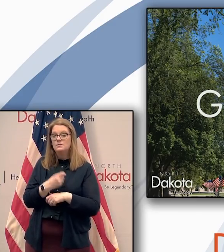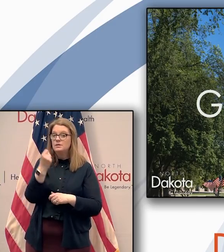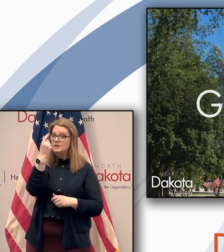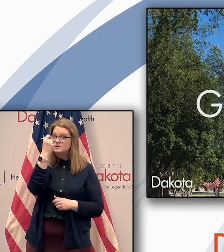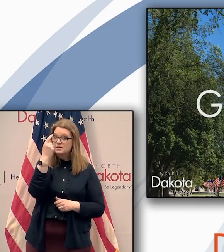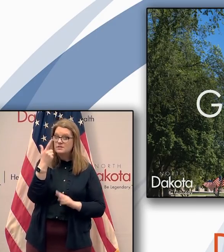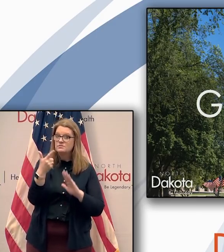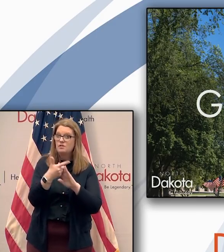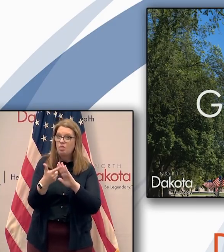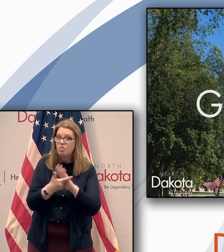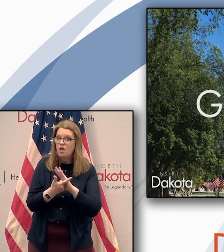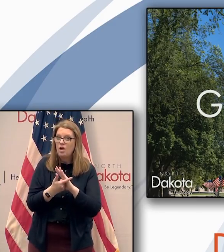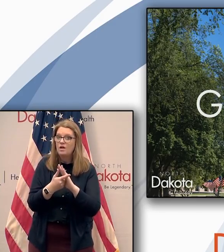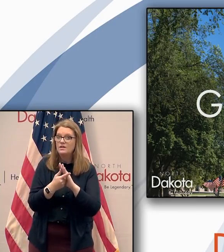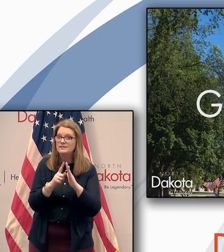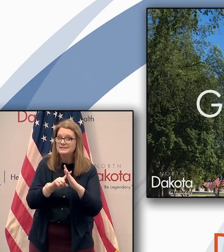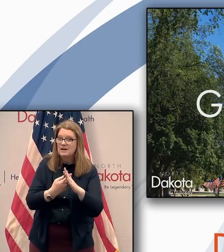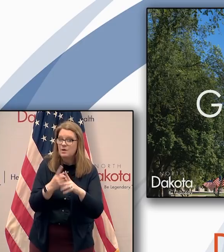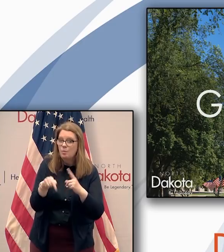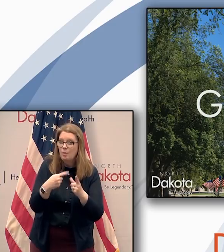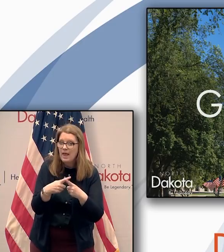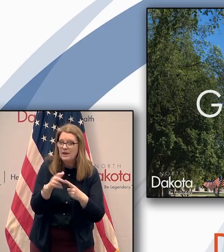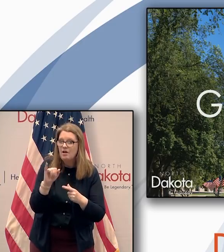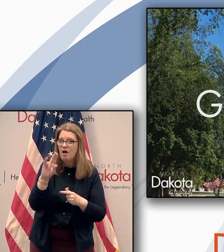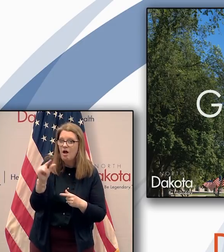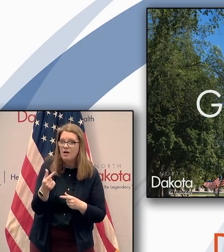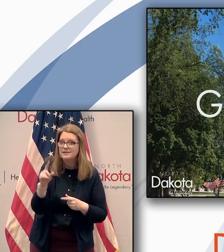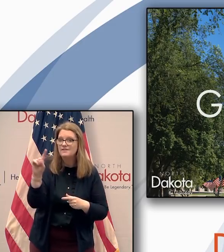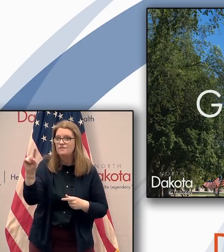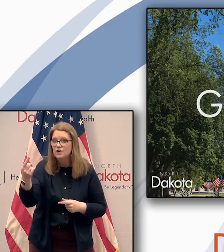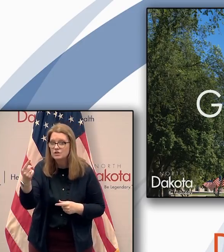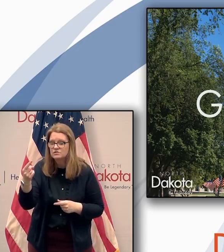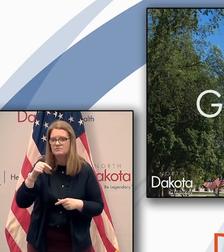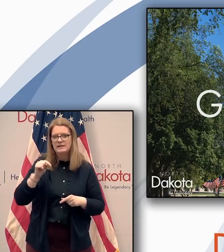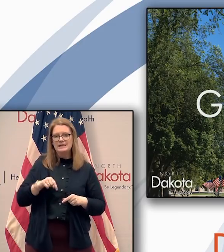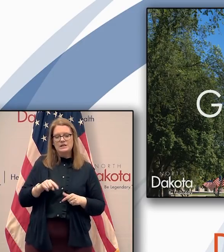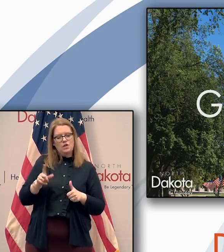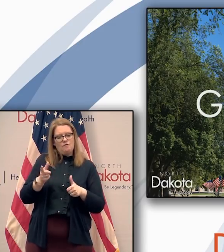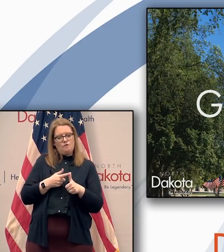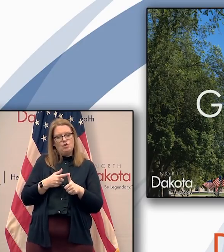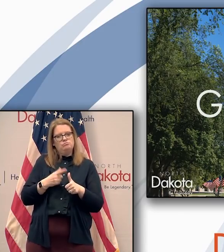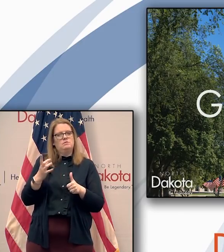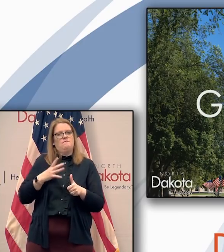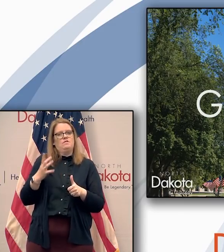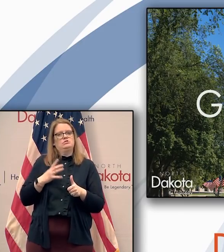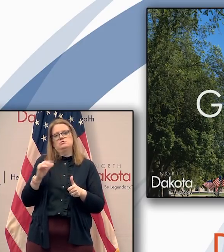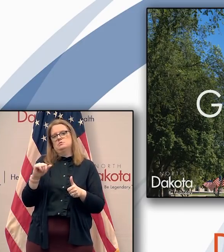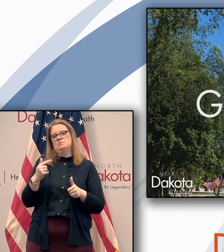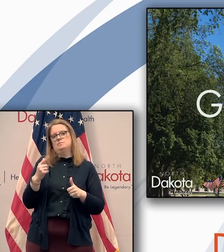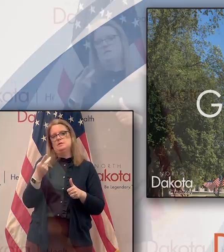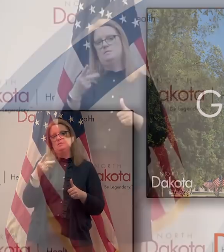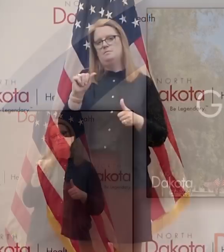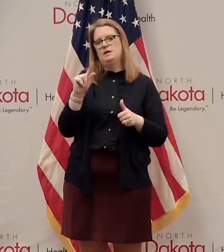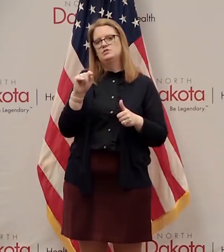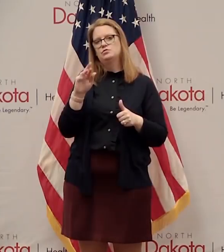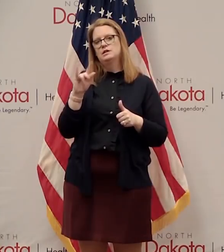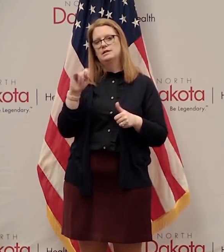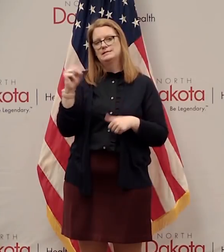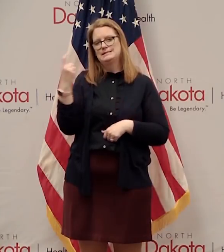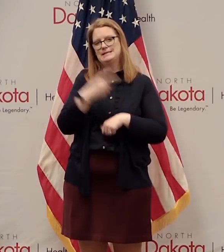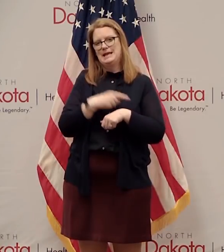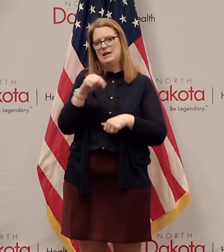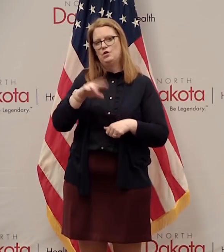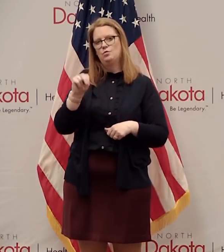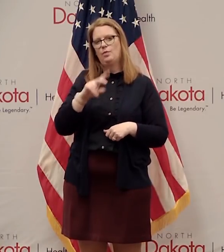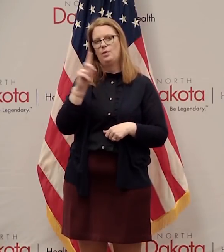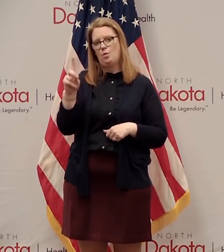didn't technically take effect until August 1st, 2019, this is the first official Patriots Day in North Dakota. I want to give a special